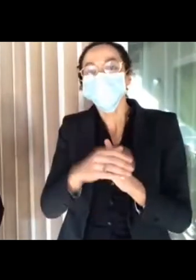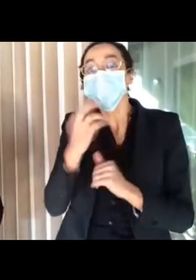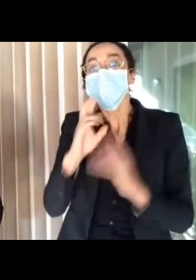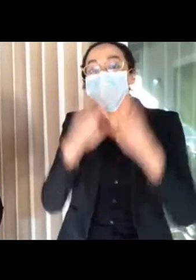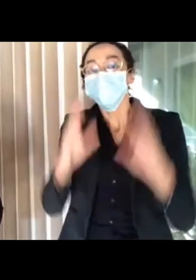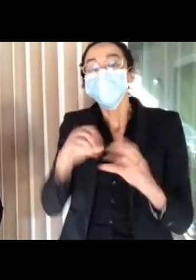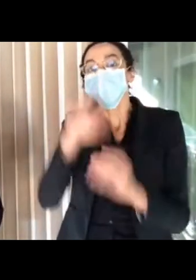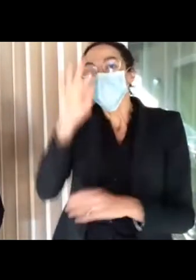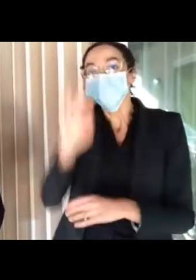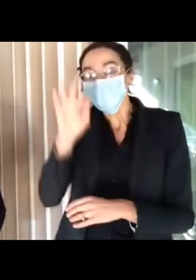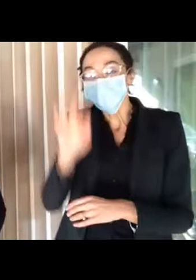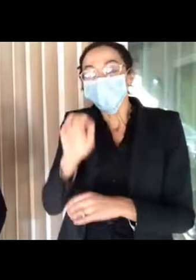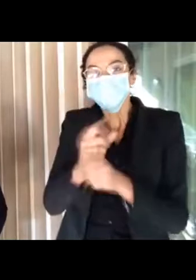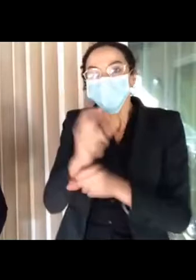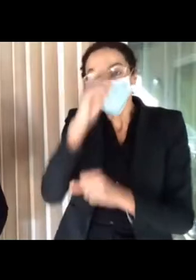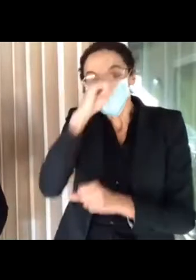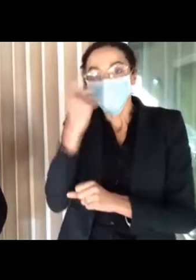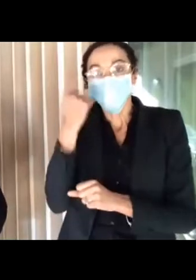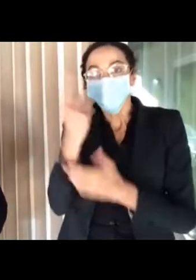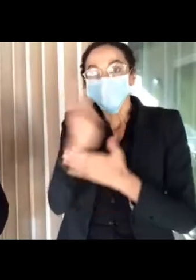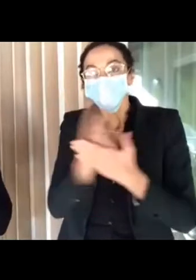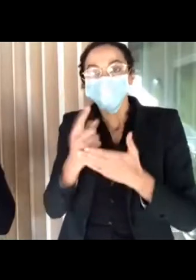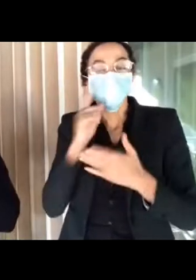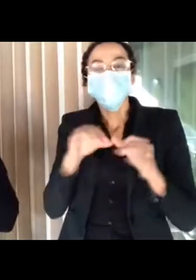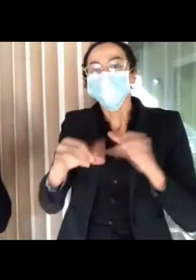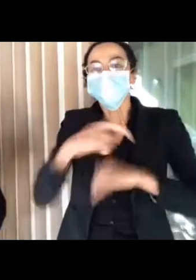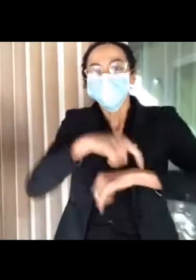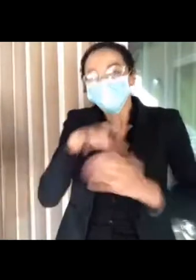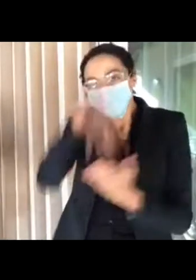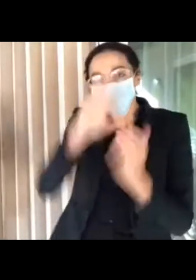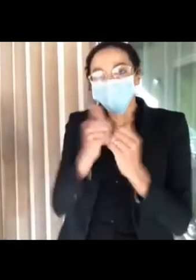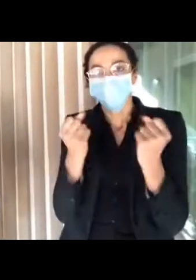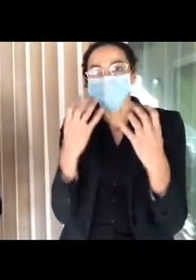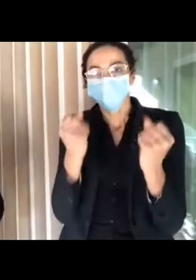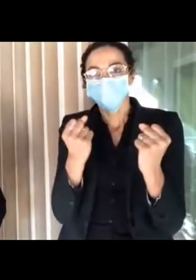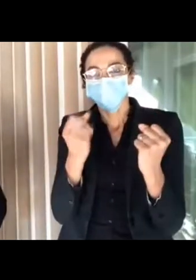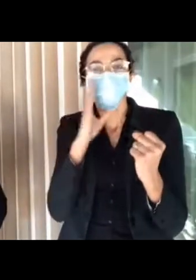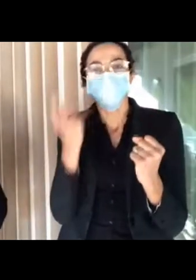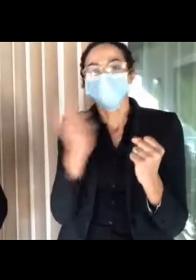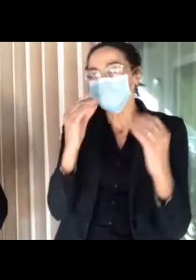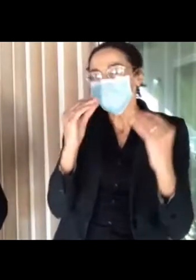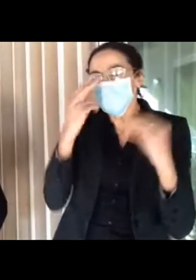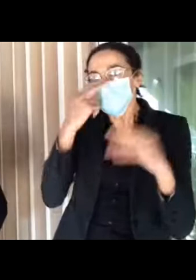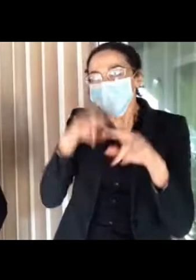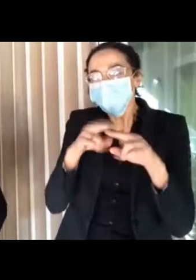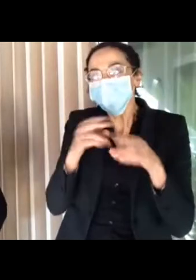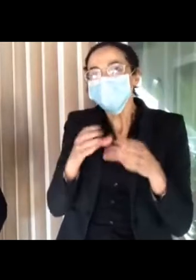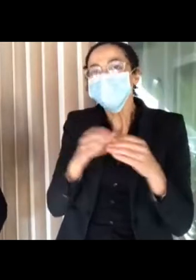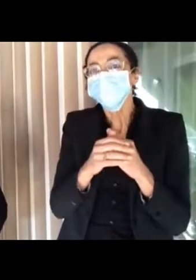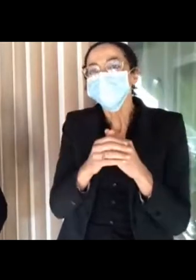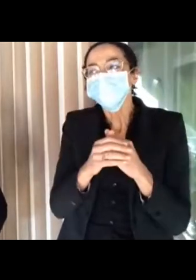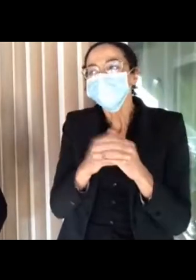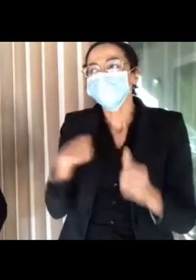where we would spend time learning how to sign. They would always give it a fun theme. We would always want to ride in